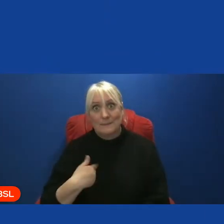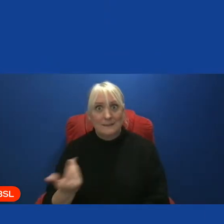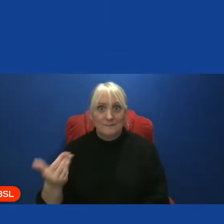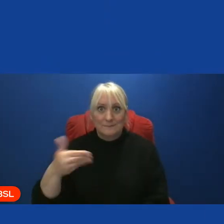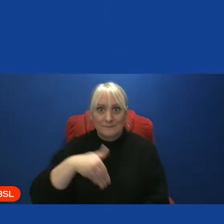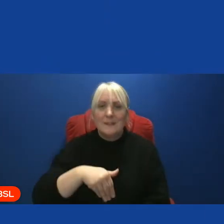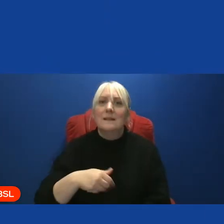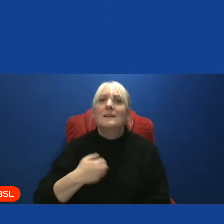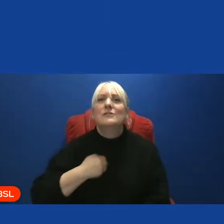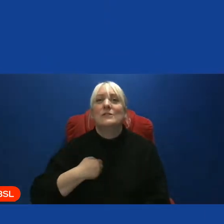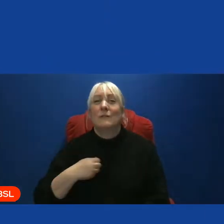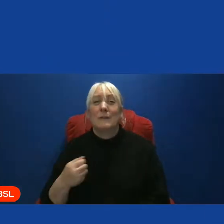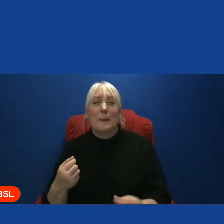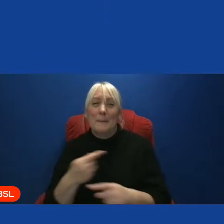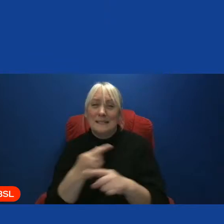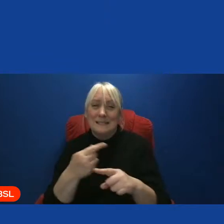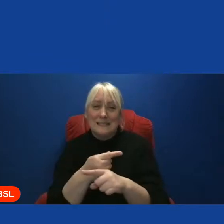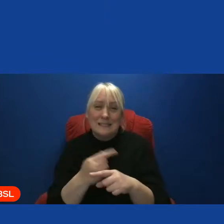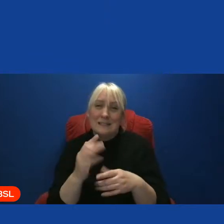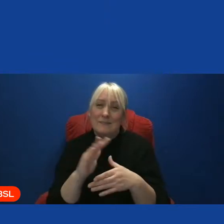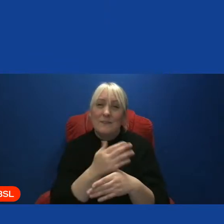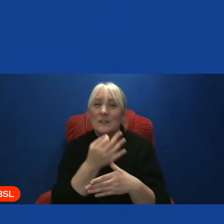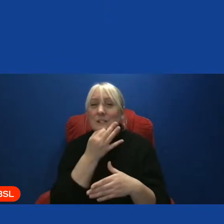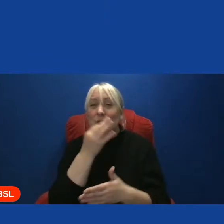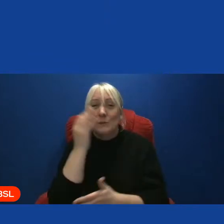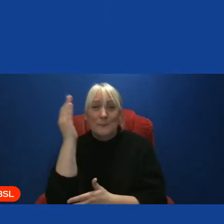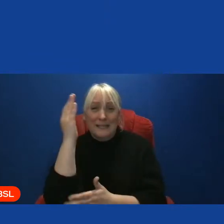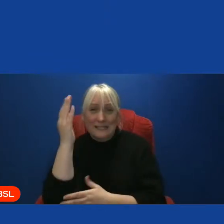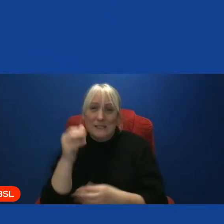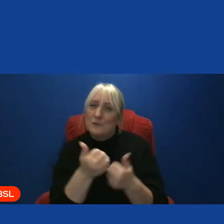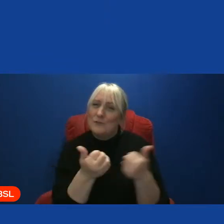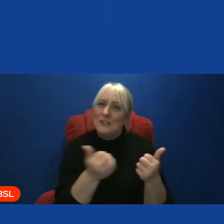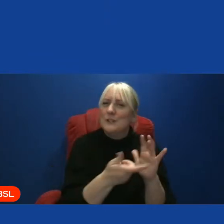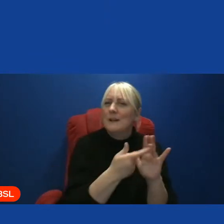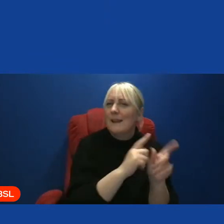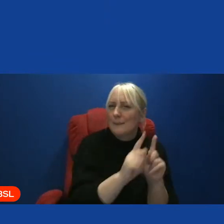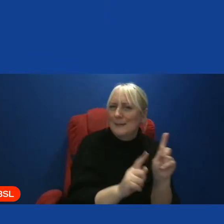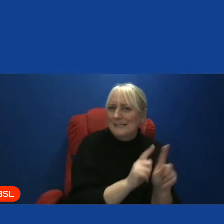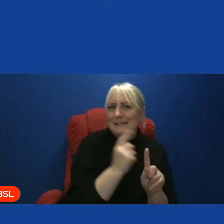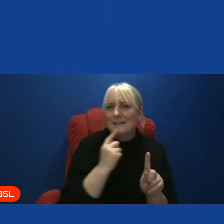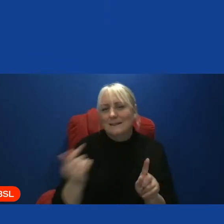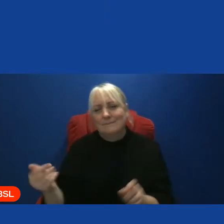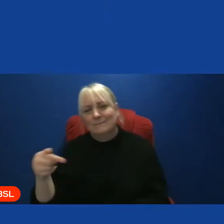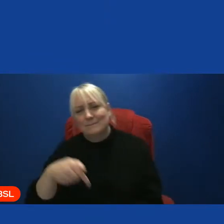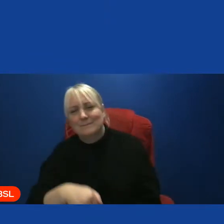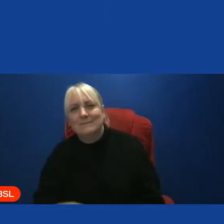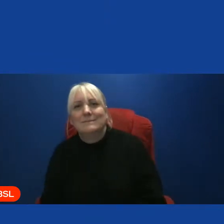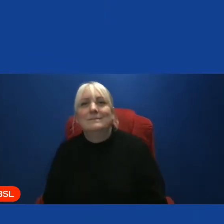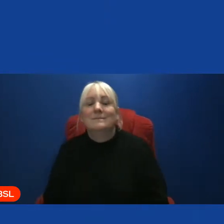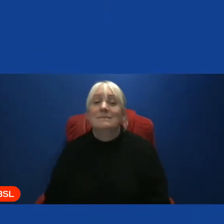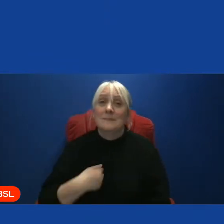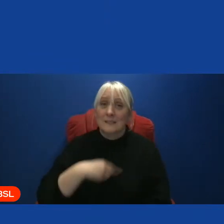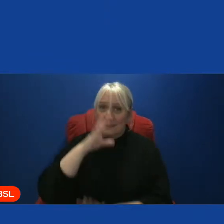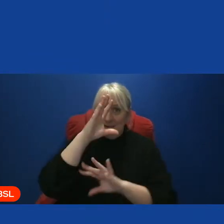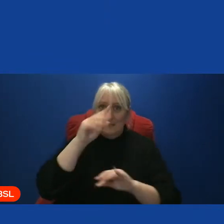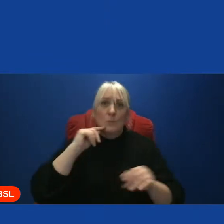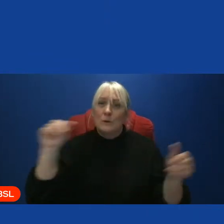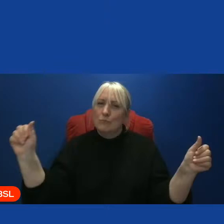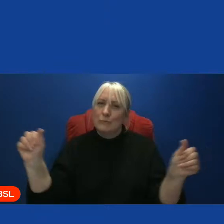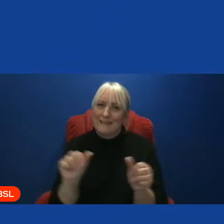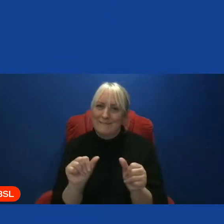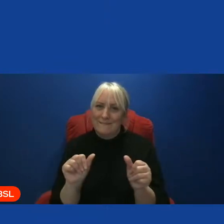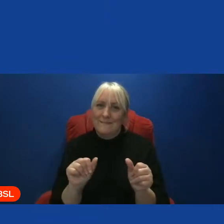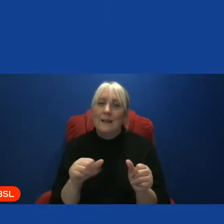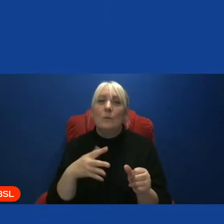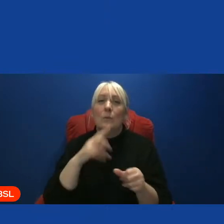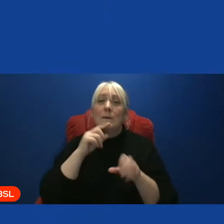I missed the first few speakers. I was finishing up another meeting. I'll keep my contribution brief. We released a